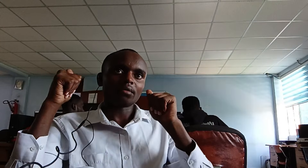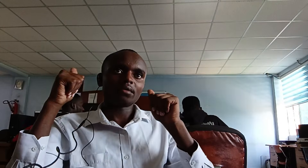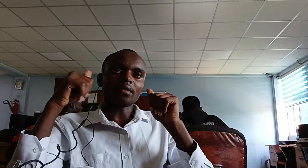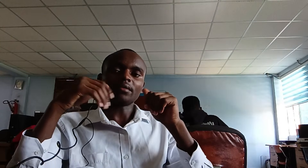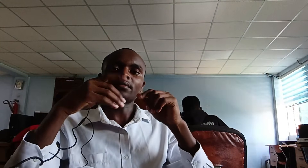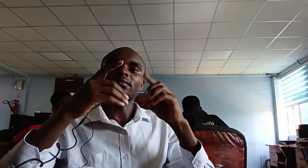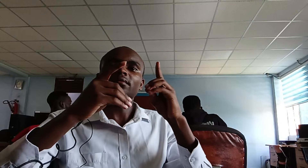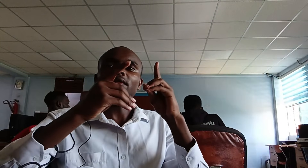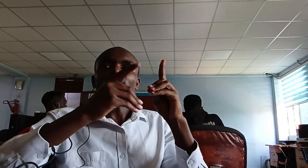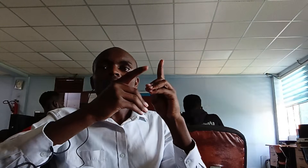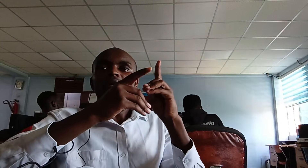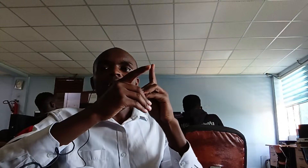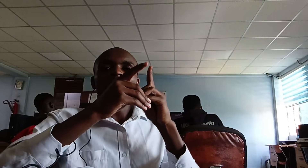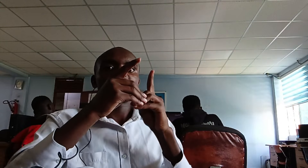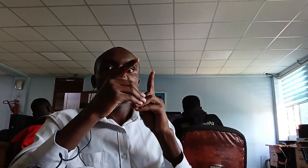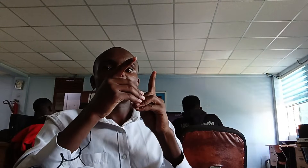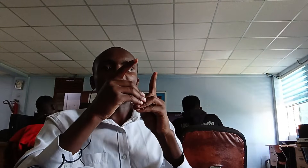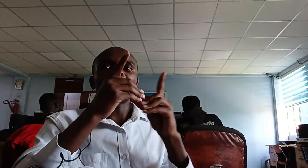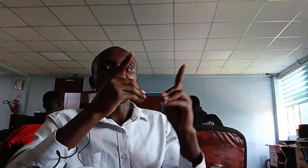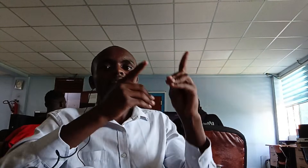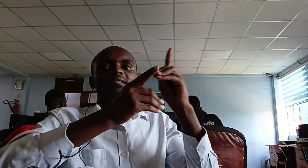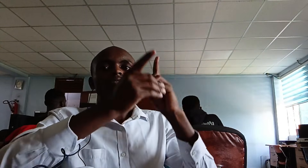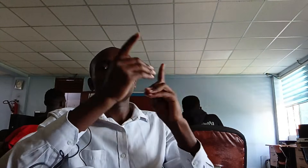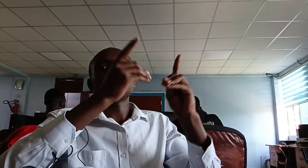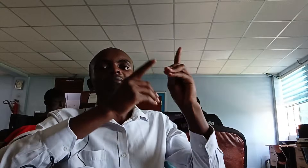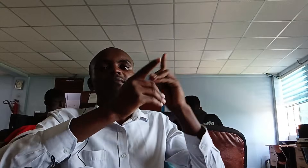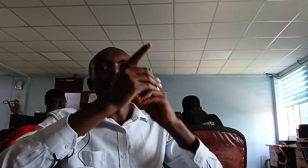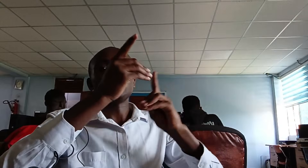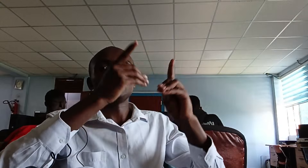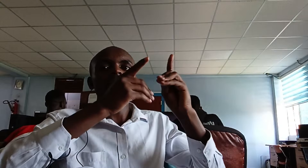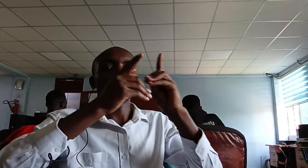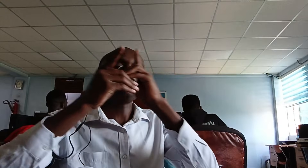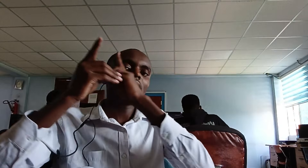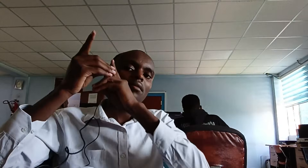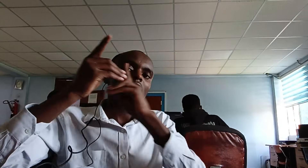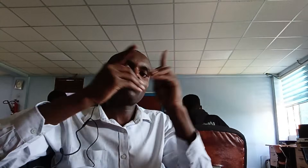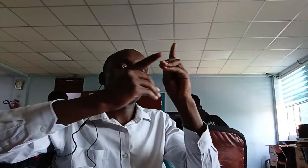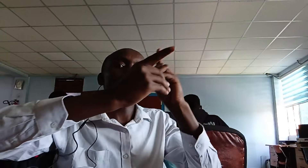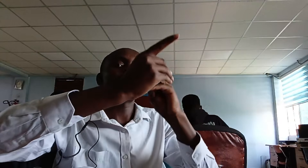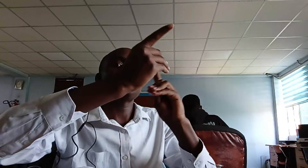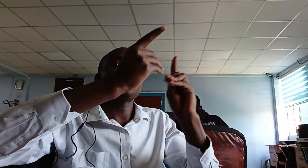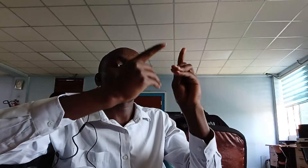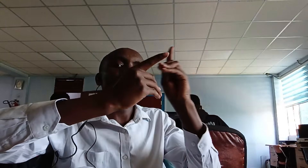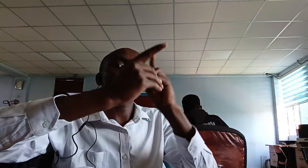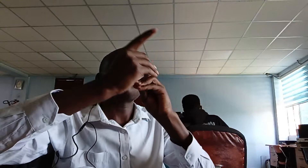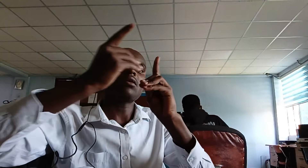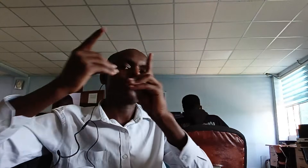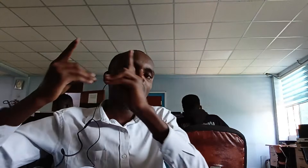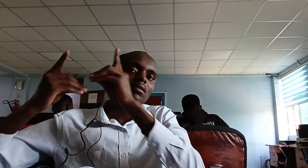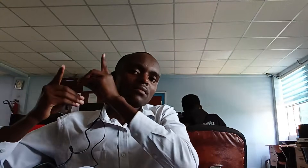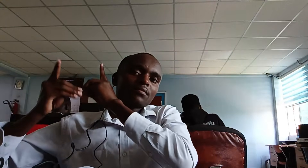Okay, I was checking the comment. So the hand shape, it will be moving like this backwards.